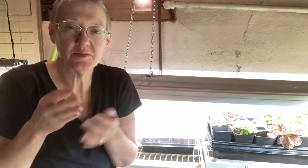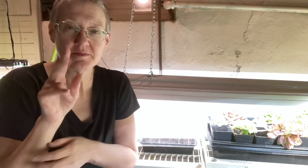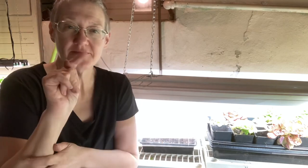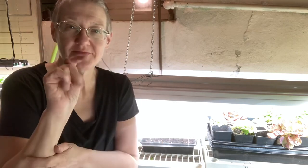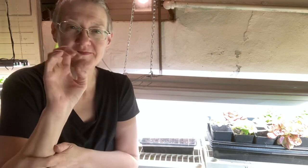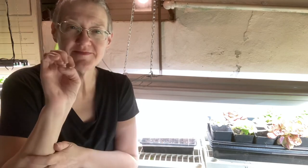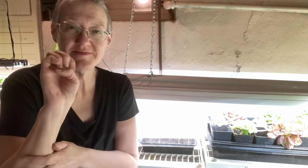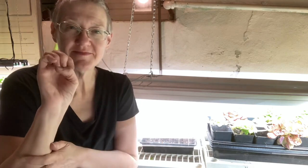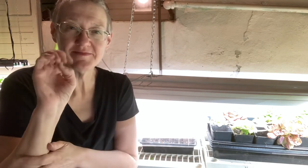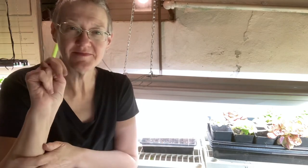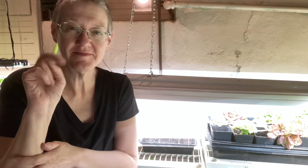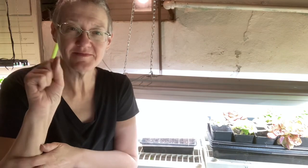night.